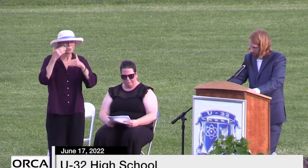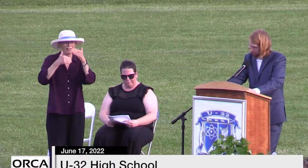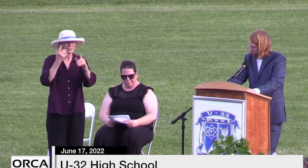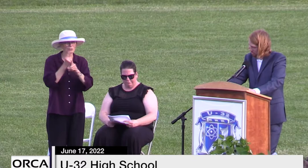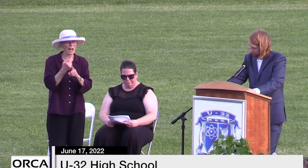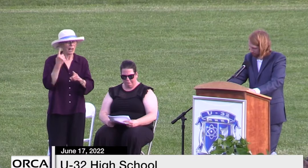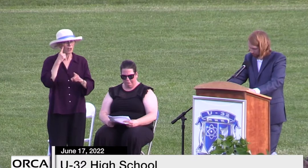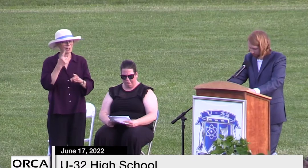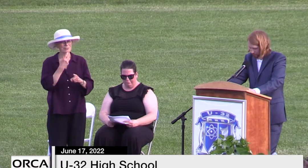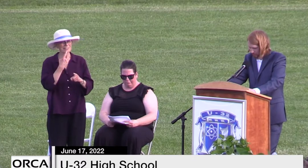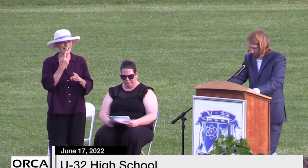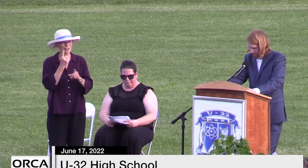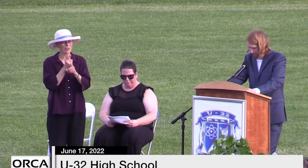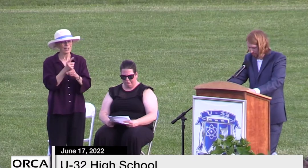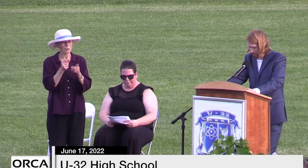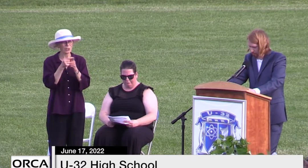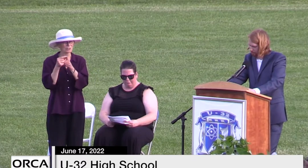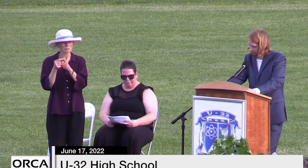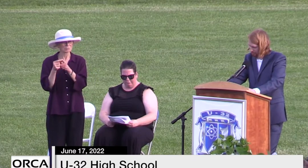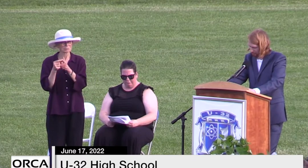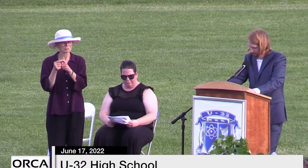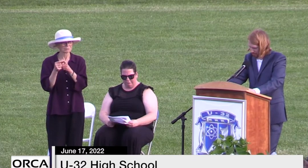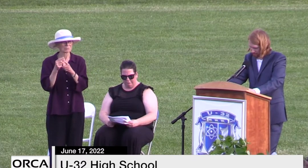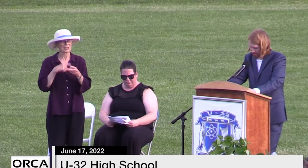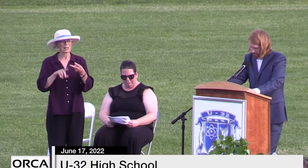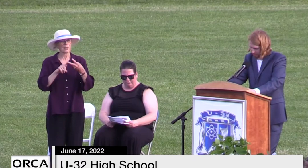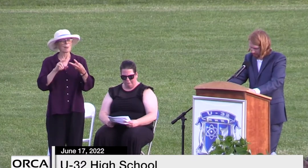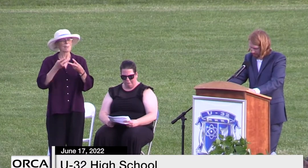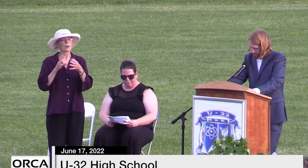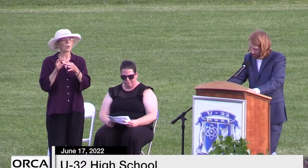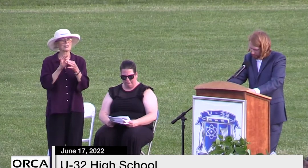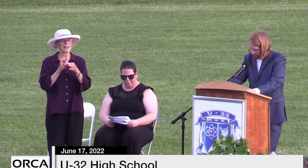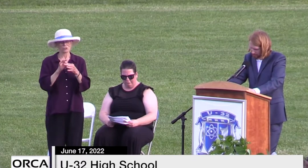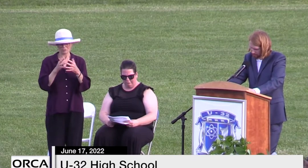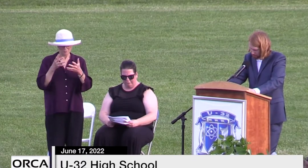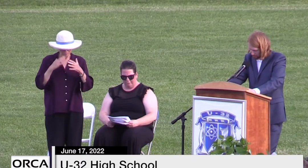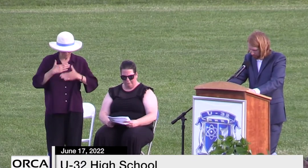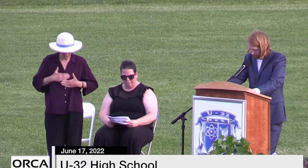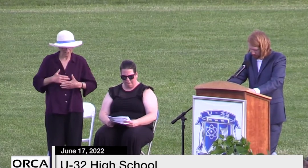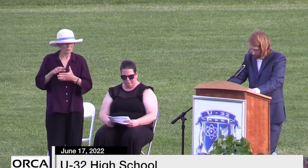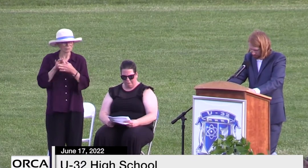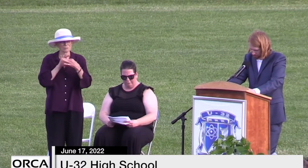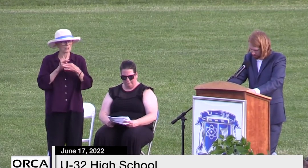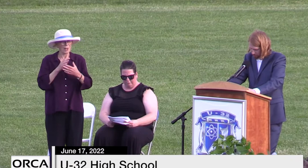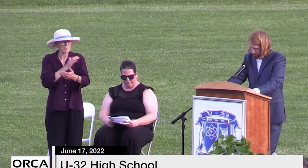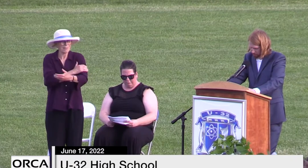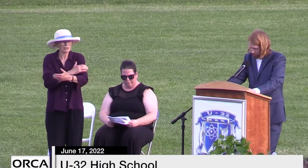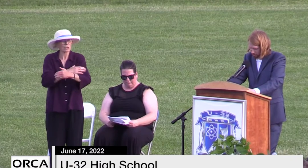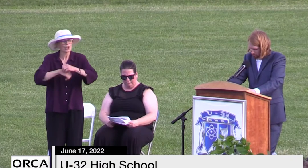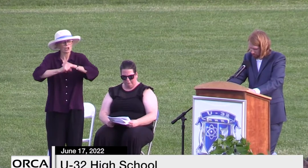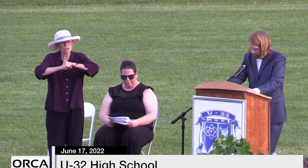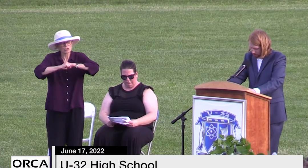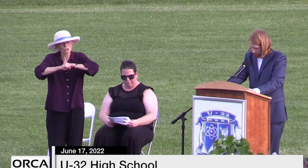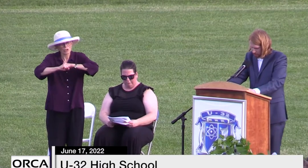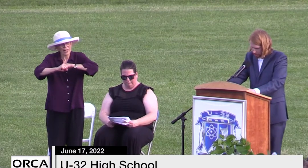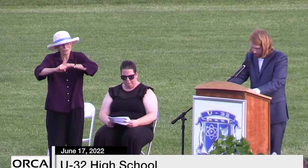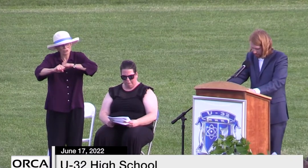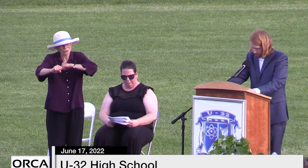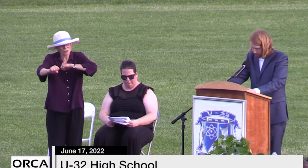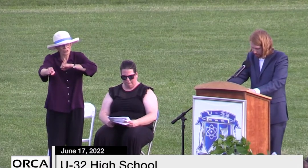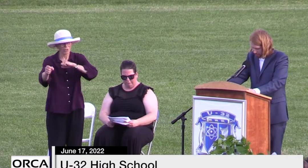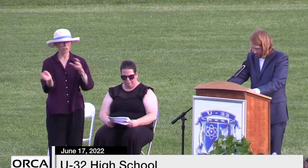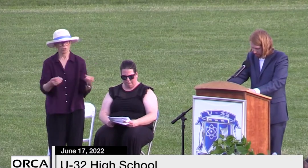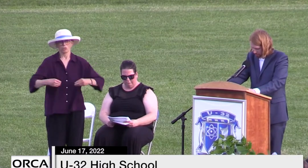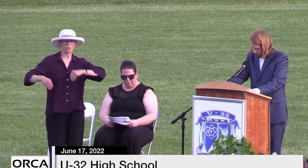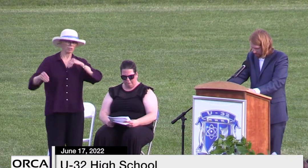correctly, I was not. Second, my coordination was all out of whack. Third, my muscles were stretched so much that